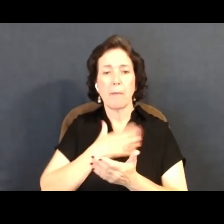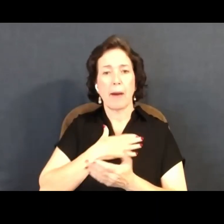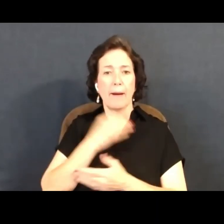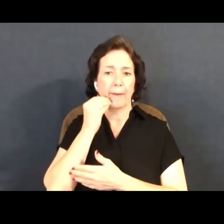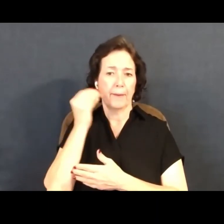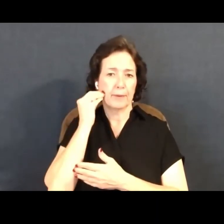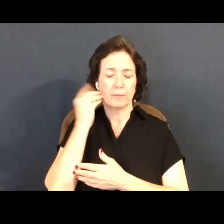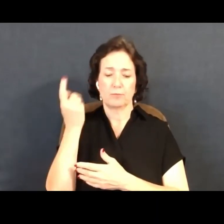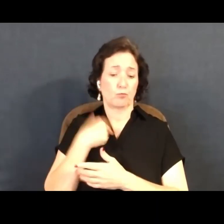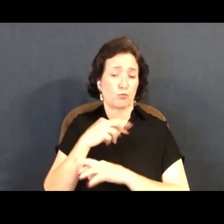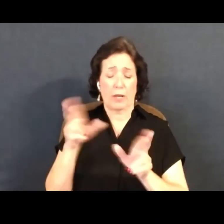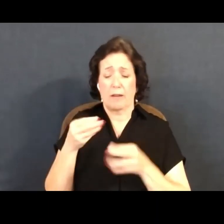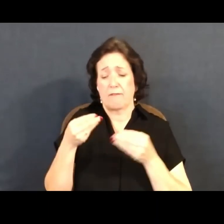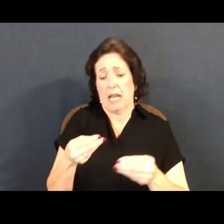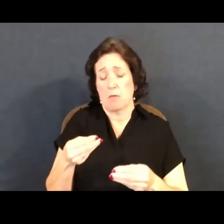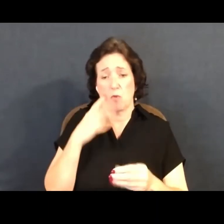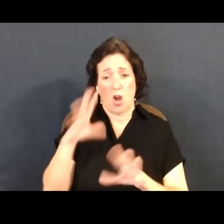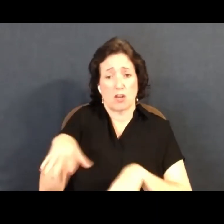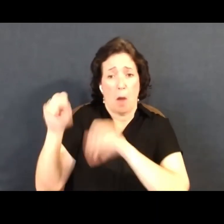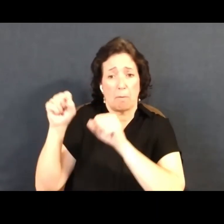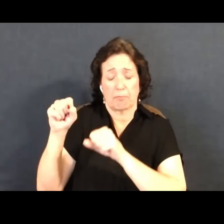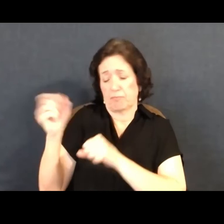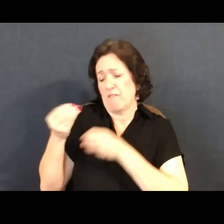we'd adopt him and take him in. But